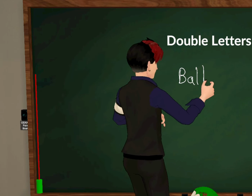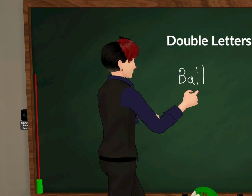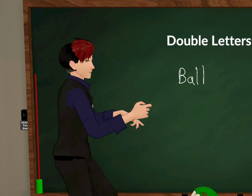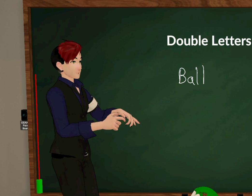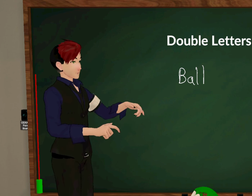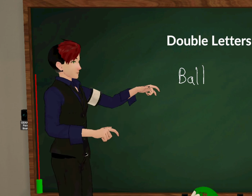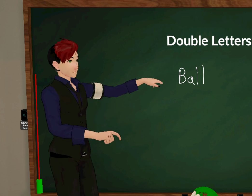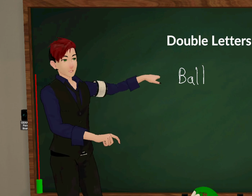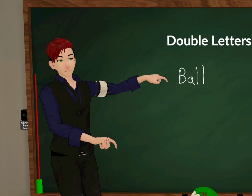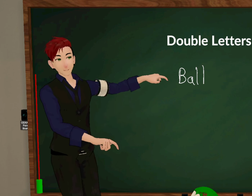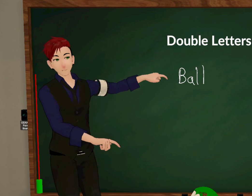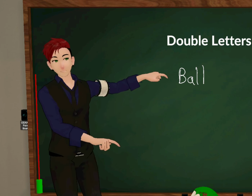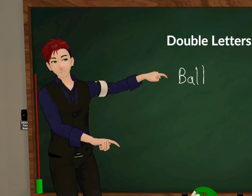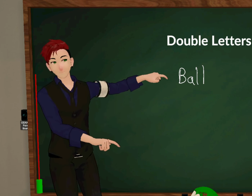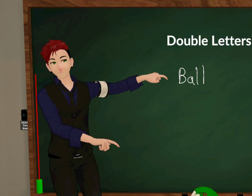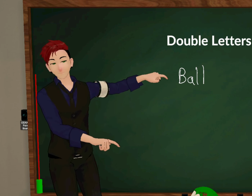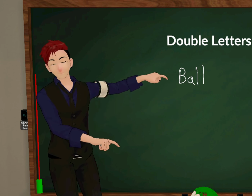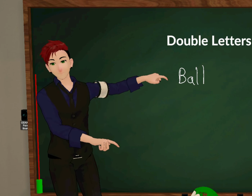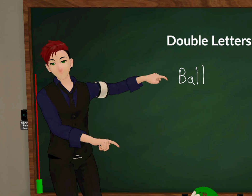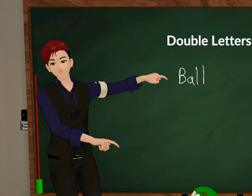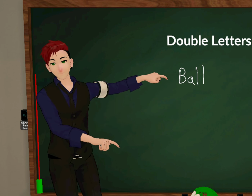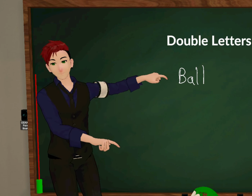How many of you know the sign for this?